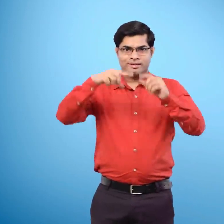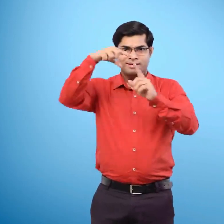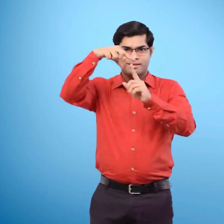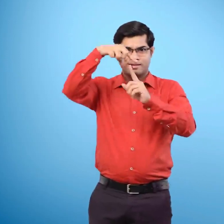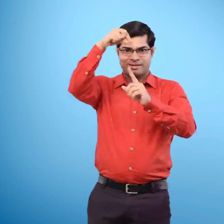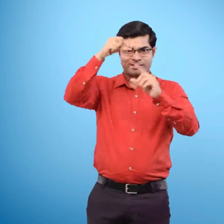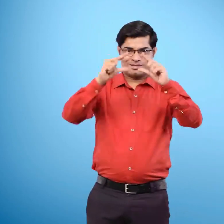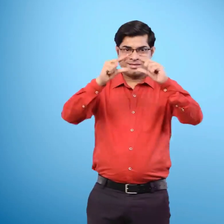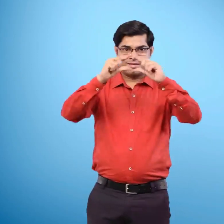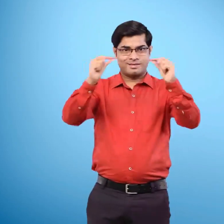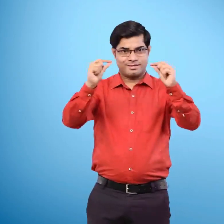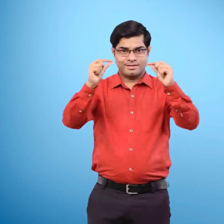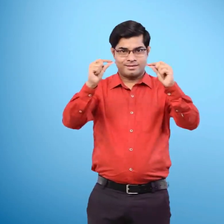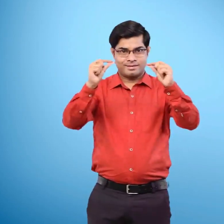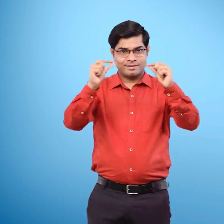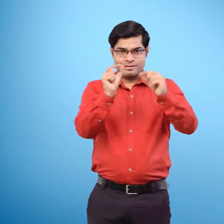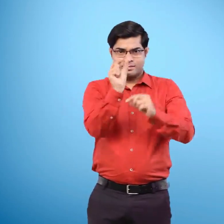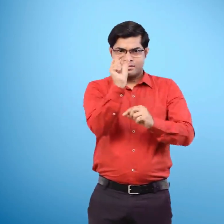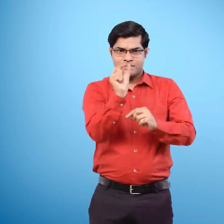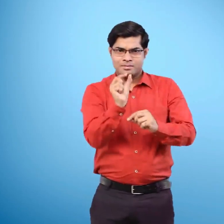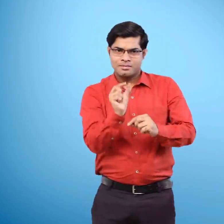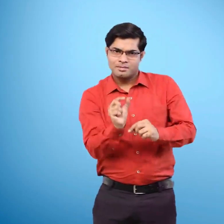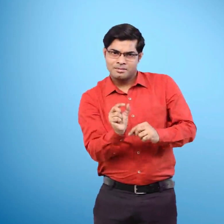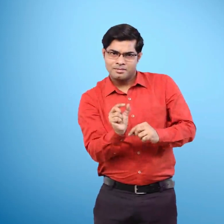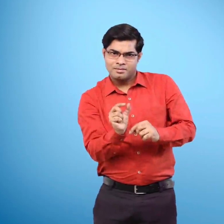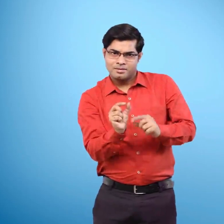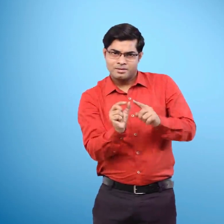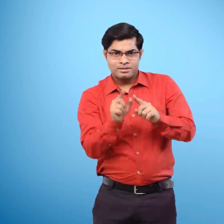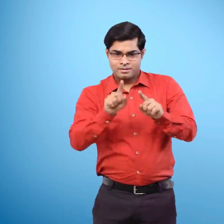and square with curved sides at the top.